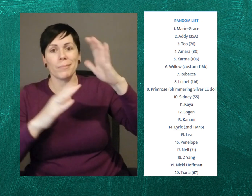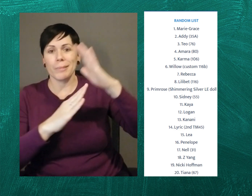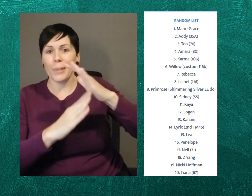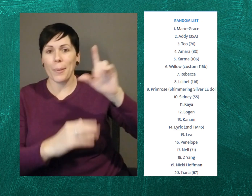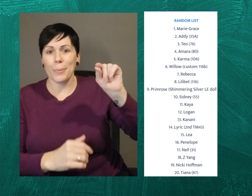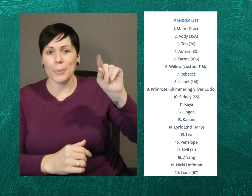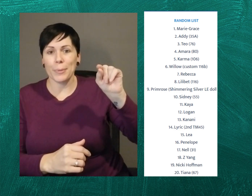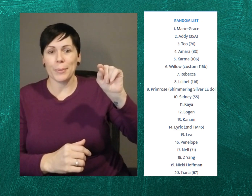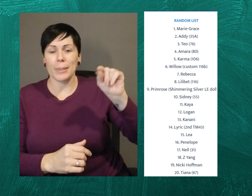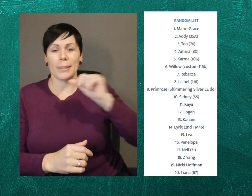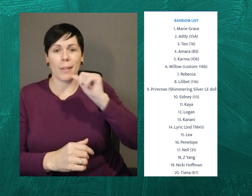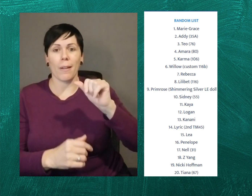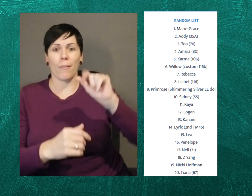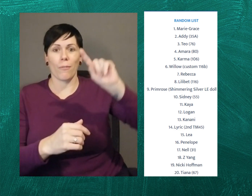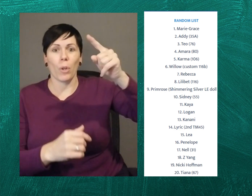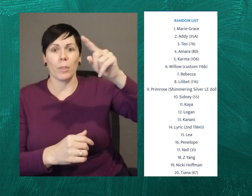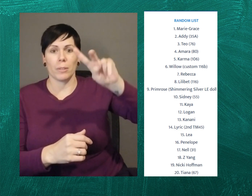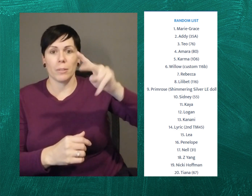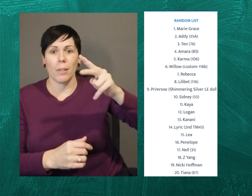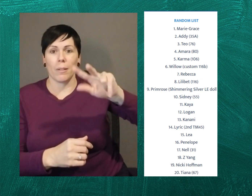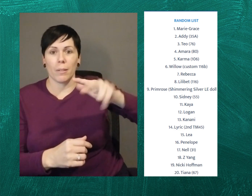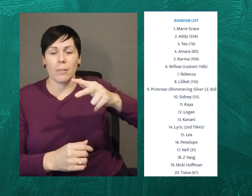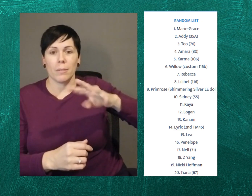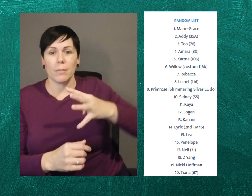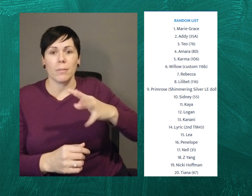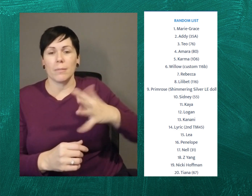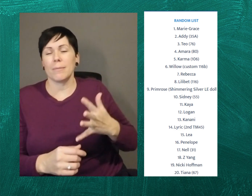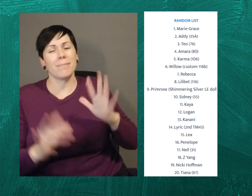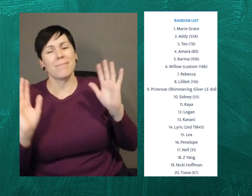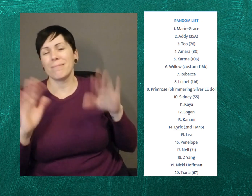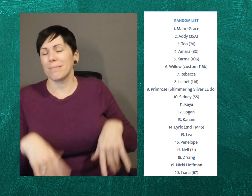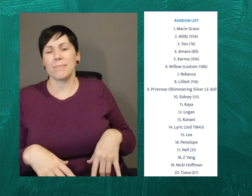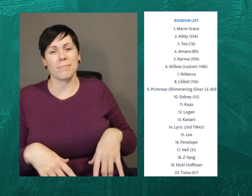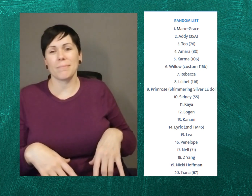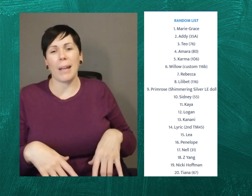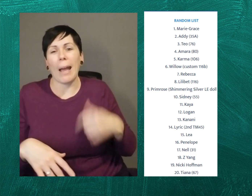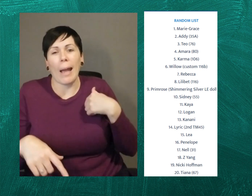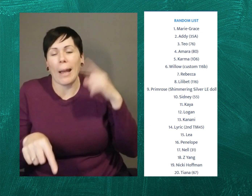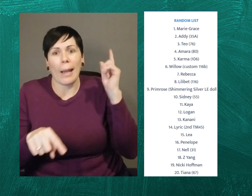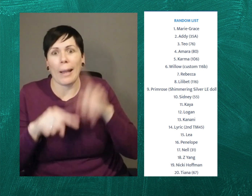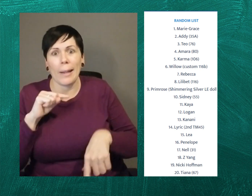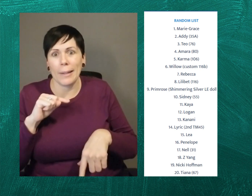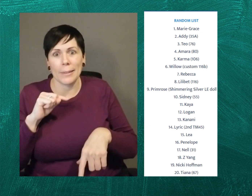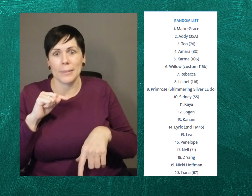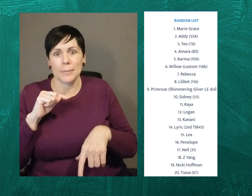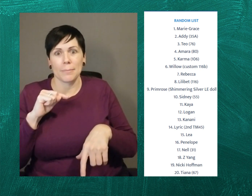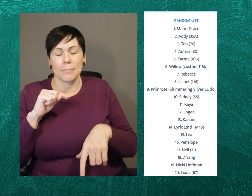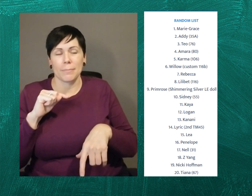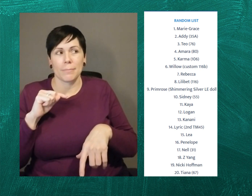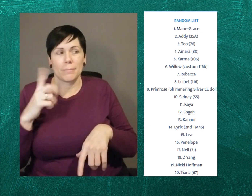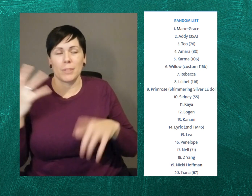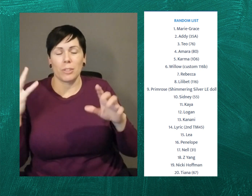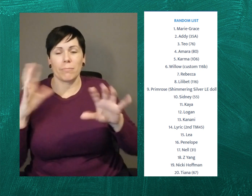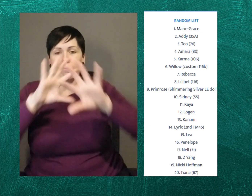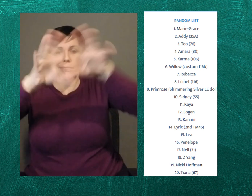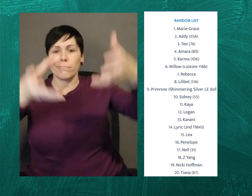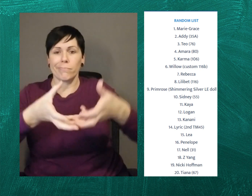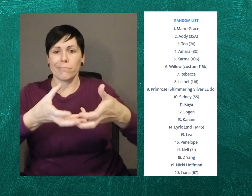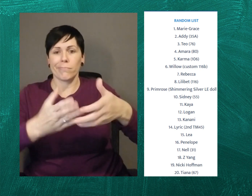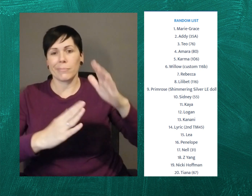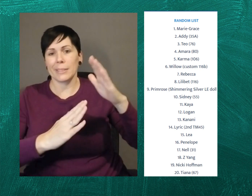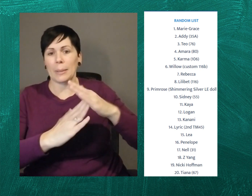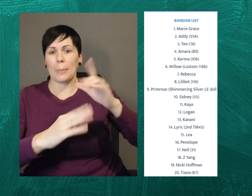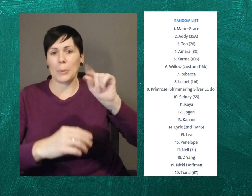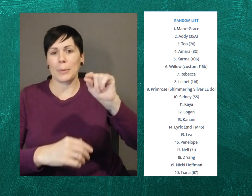was number one. Like I cannot do top 1 through 20. I can just do did they make it into the